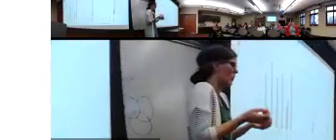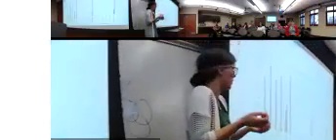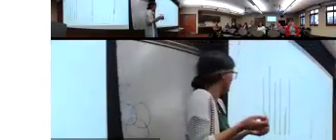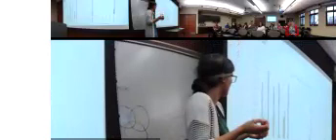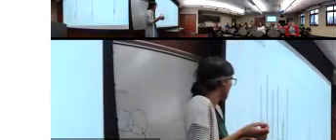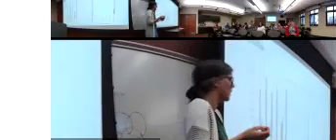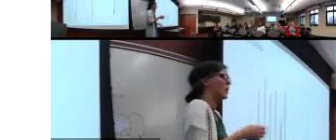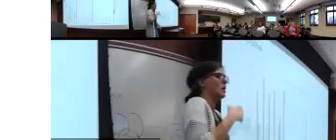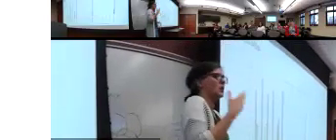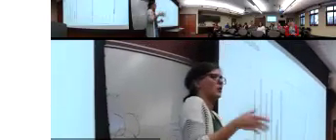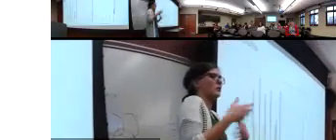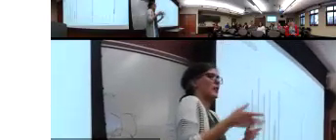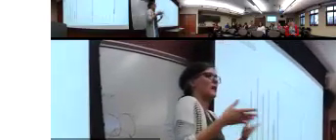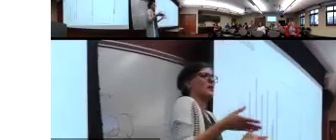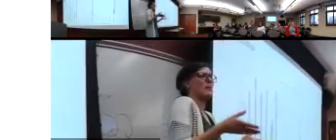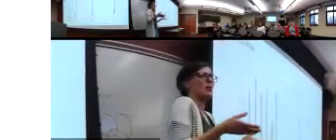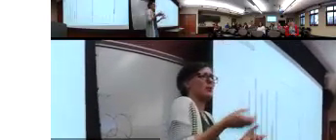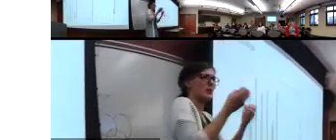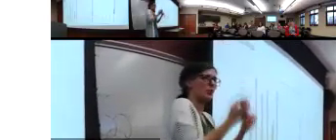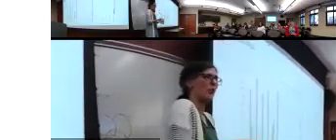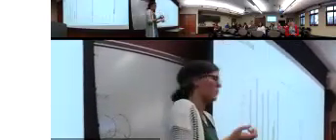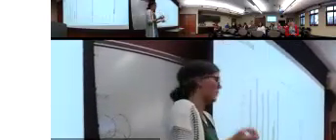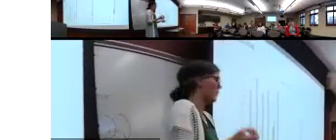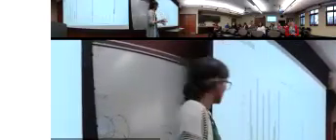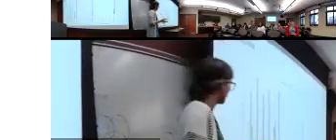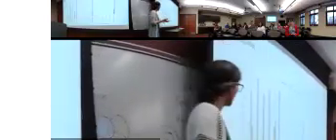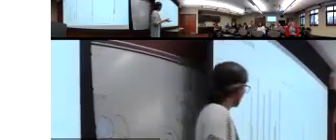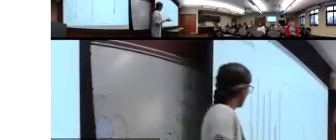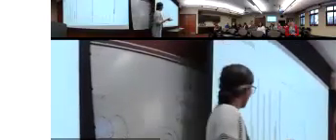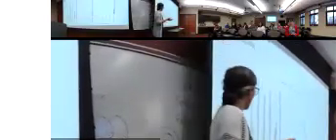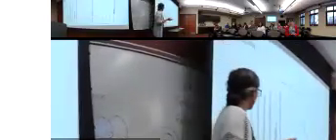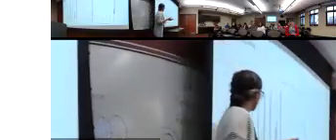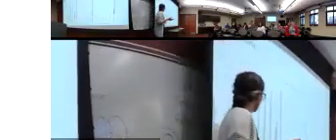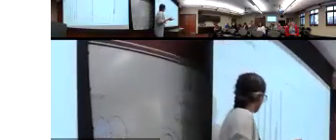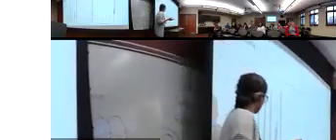time he talks about somebody, he doesn't say anything about them. It's a drop reference.